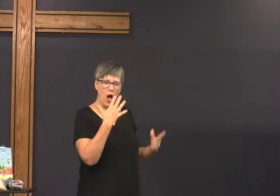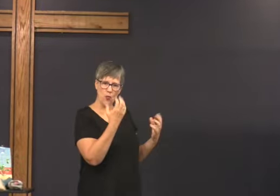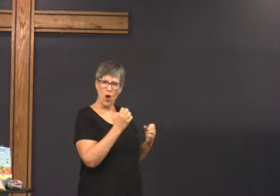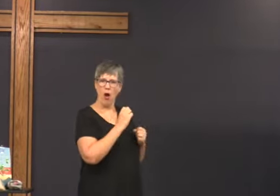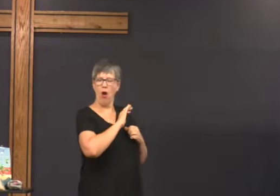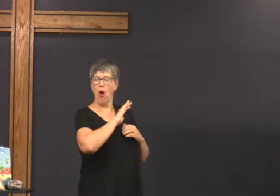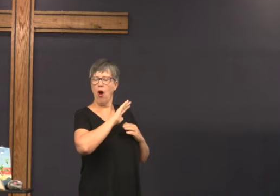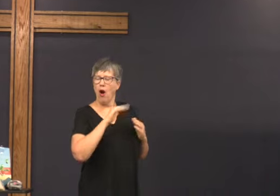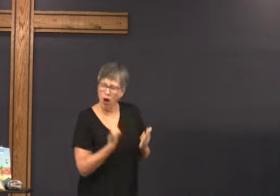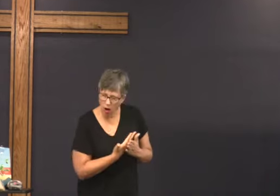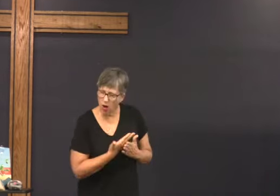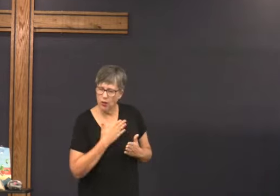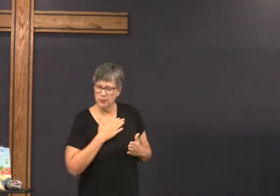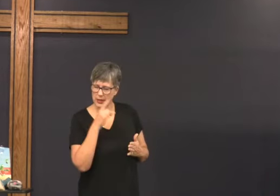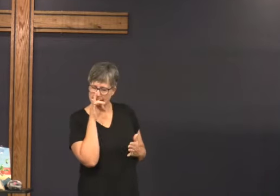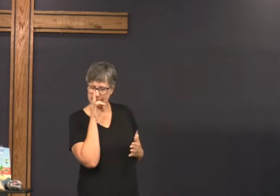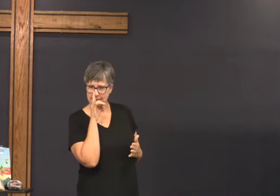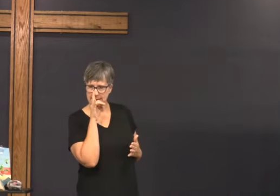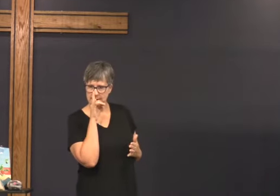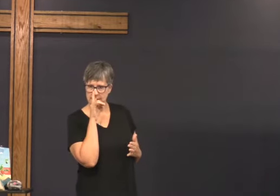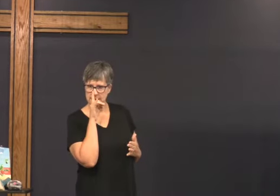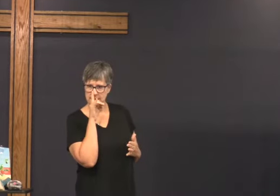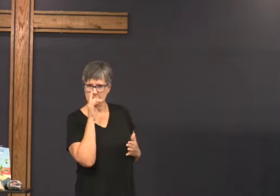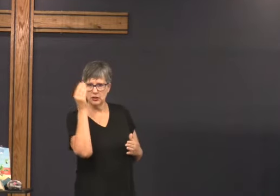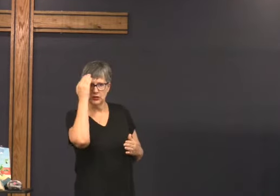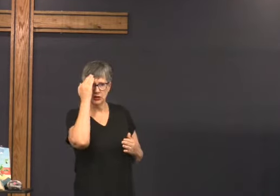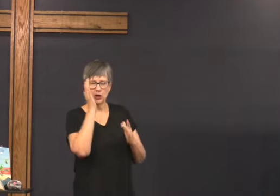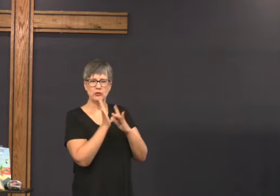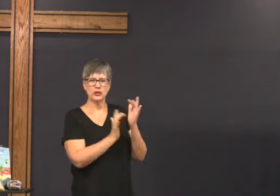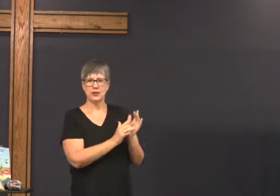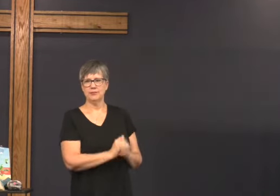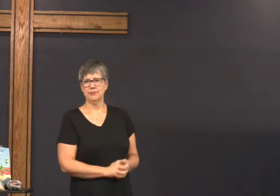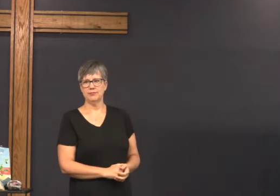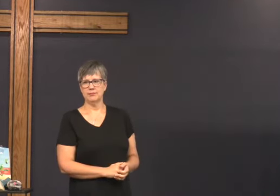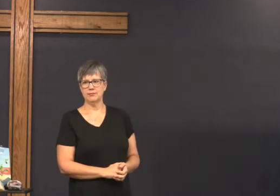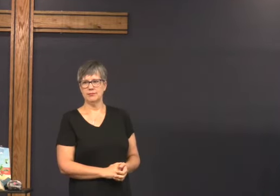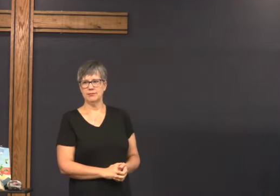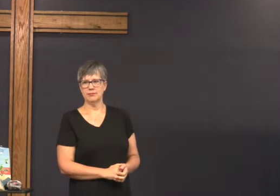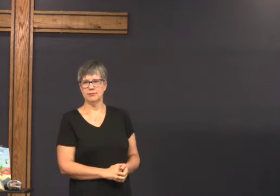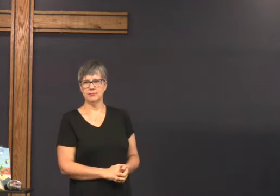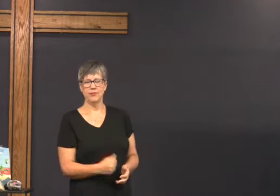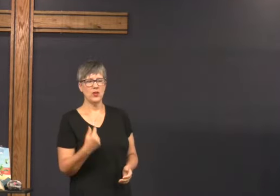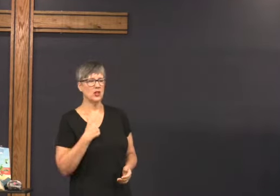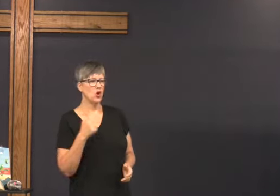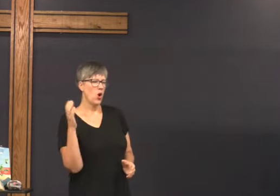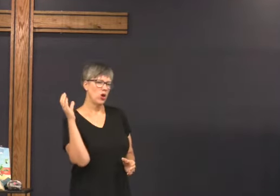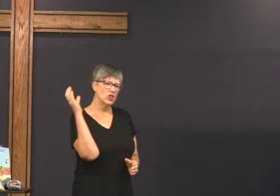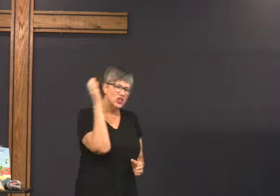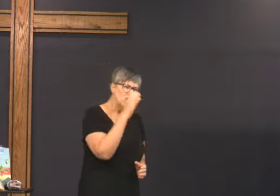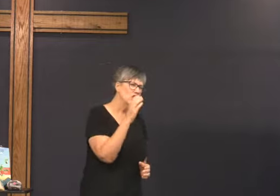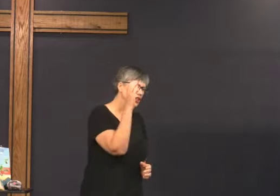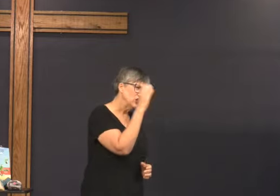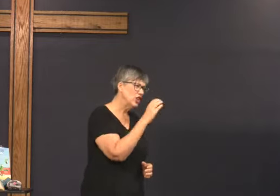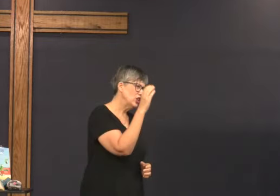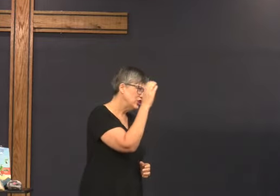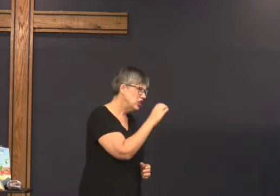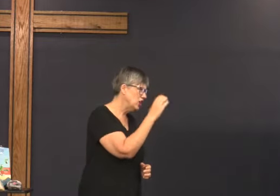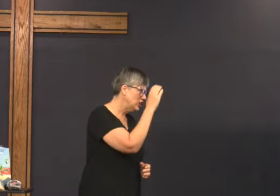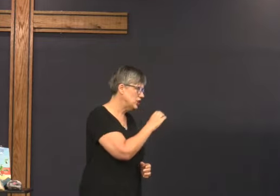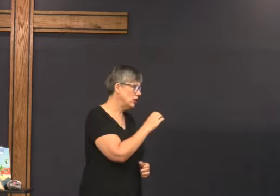had said that I want all of my kids to know Jesus. So we searched and searched